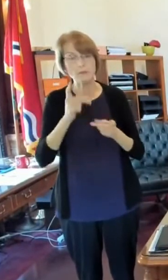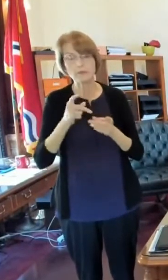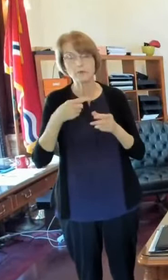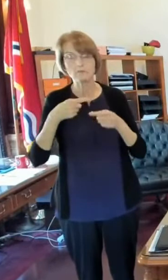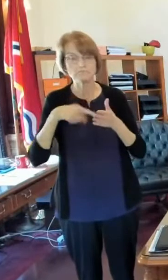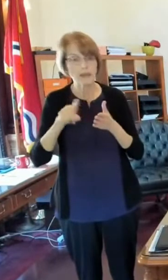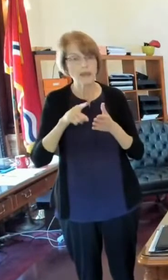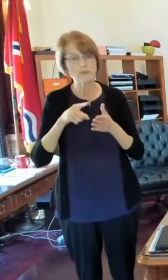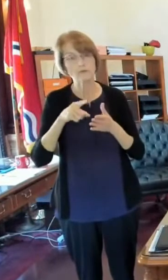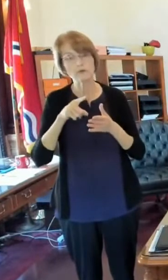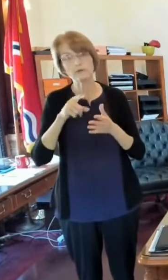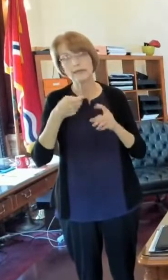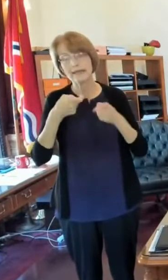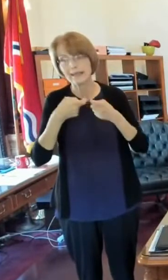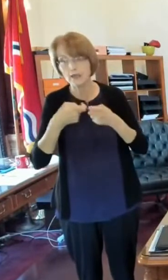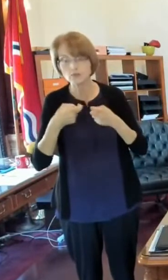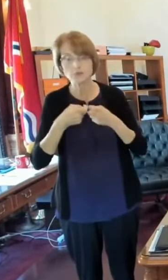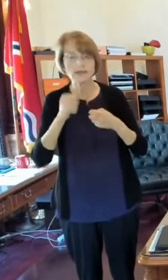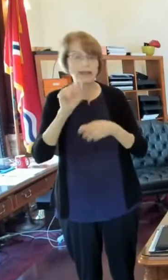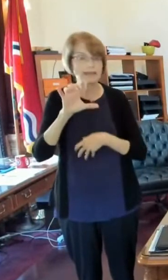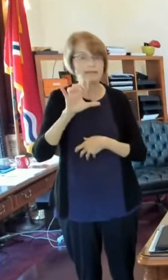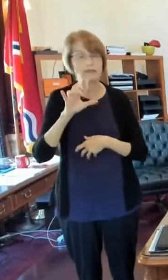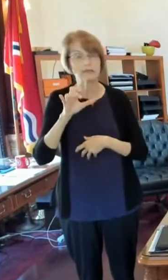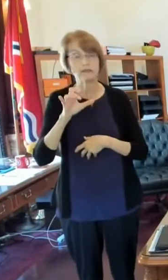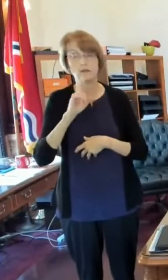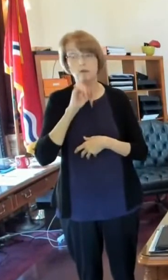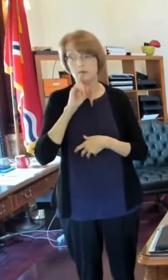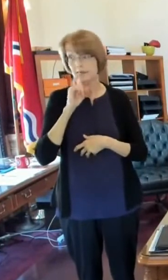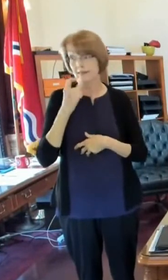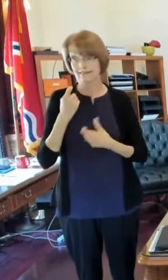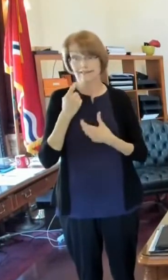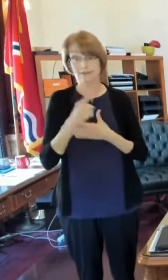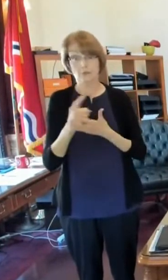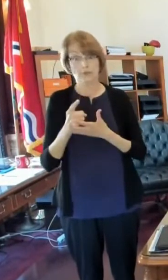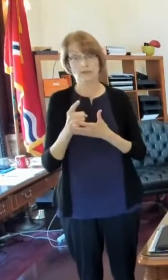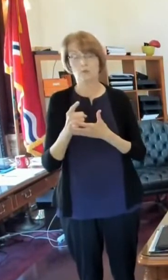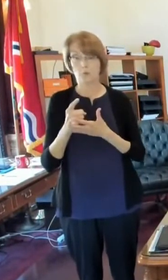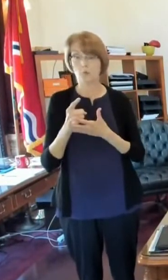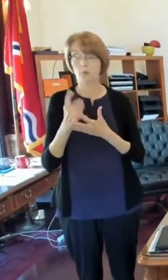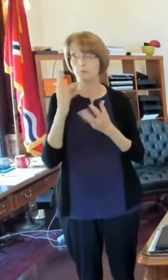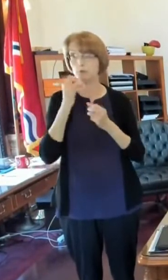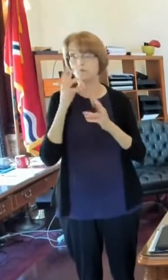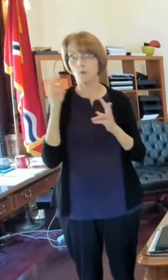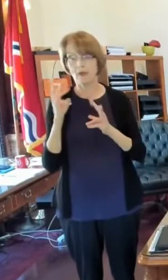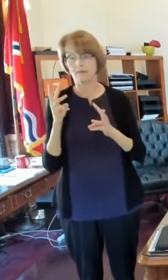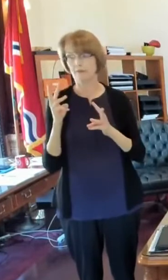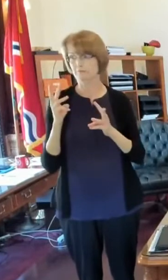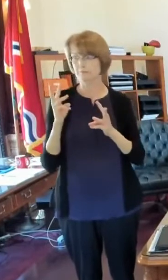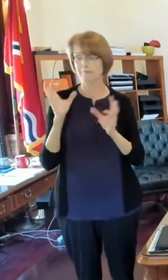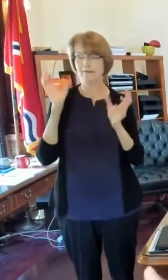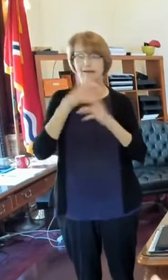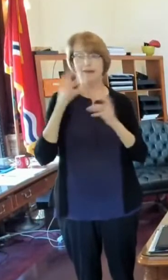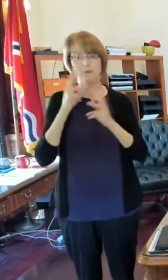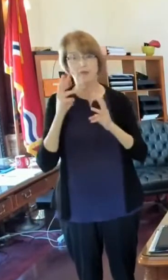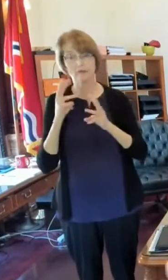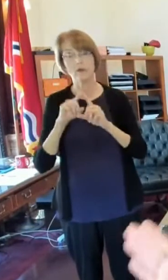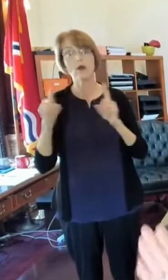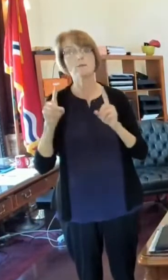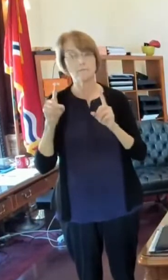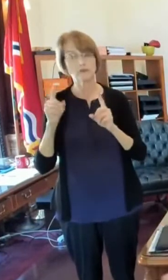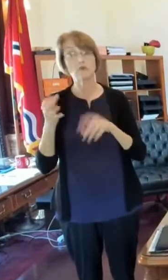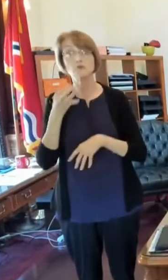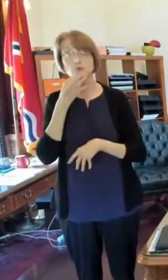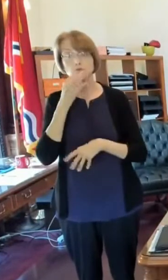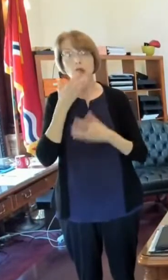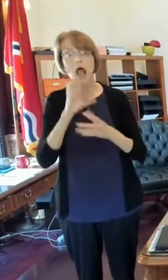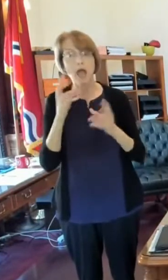utilities, gotta keep the electric on. We've had really beautiful weather this week. It's almost like we don't live in St. Louis, but the hot weather's coming back. People